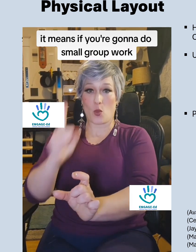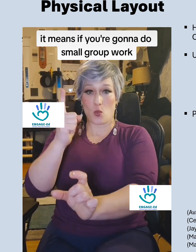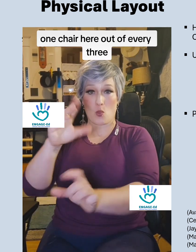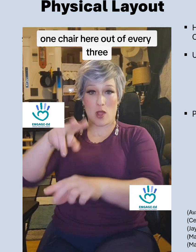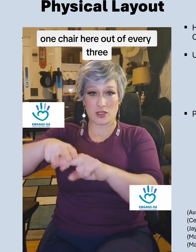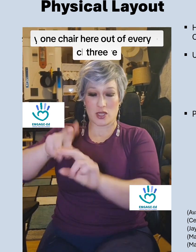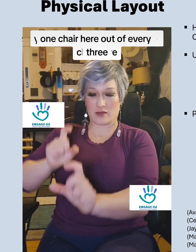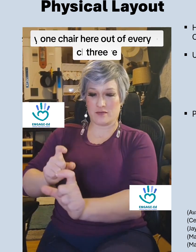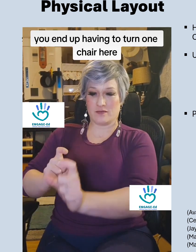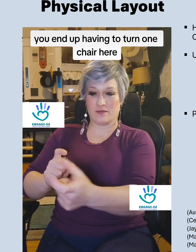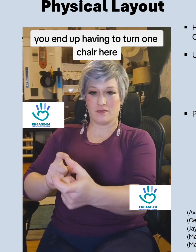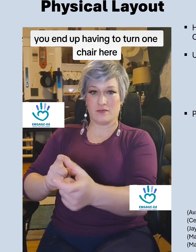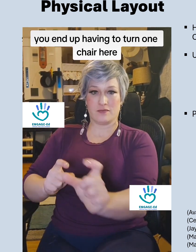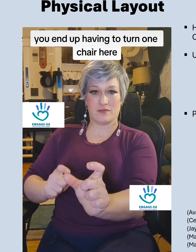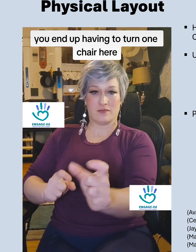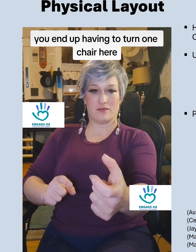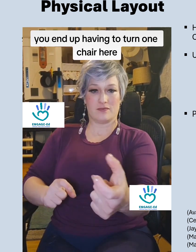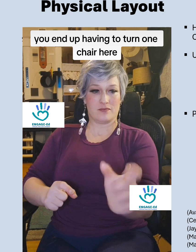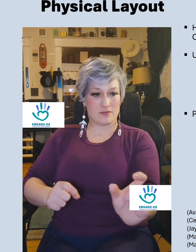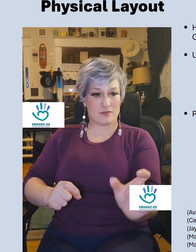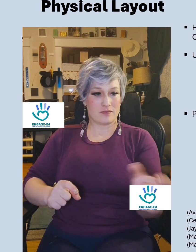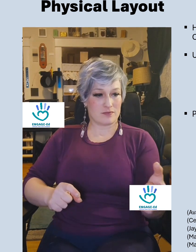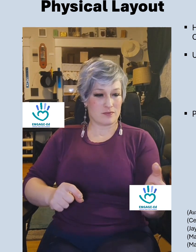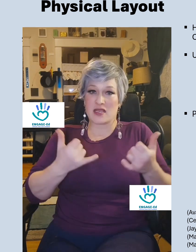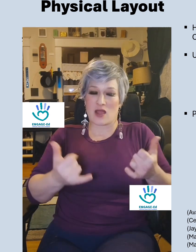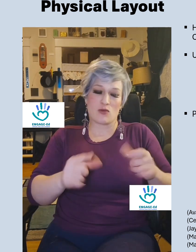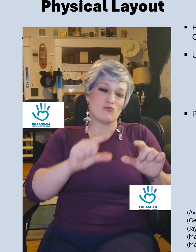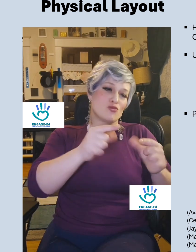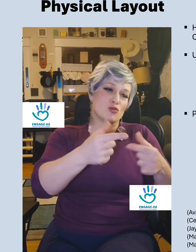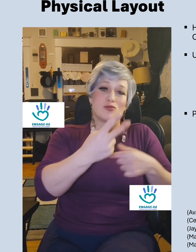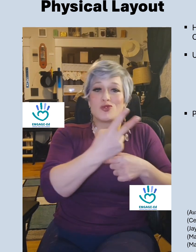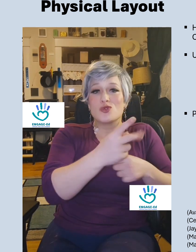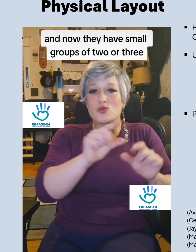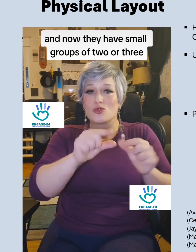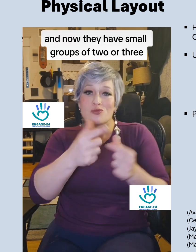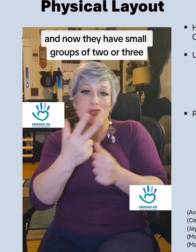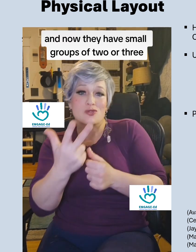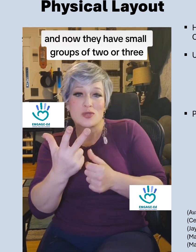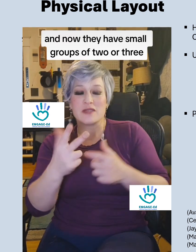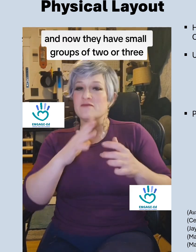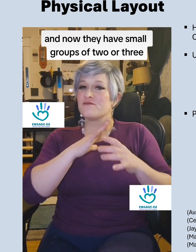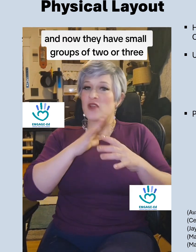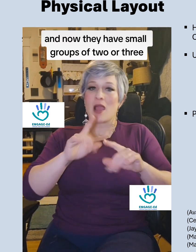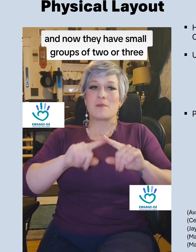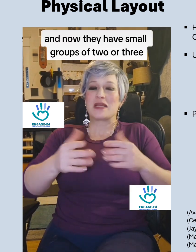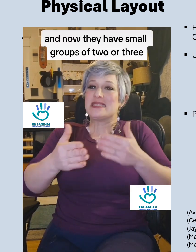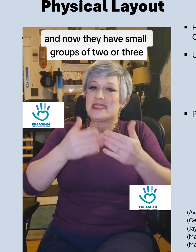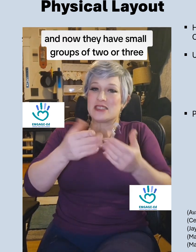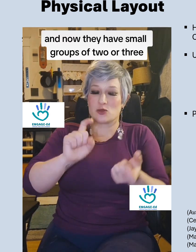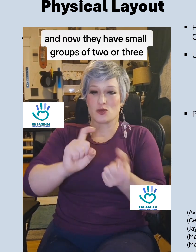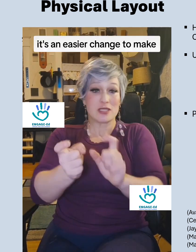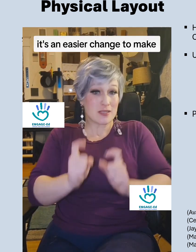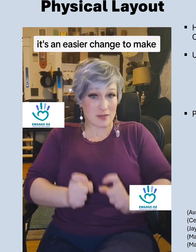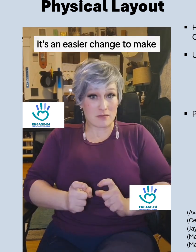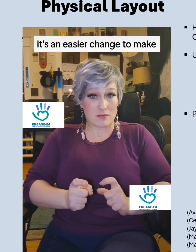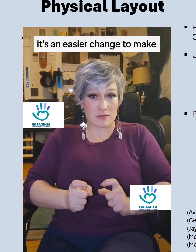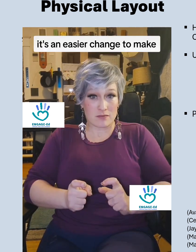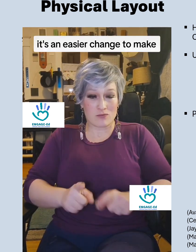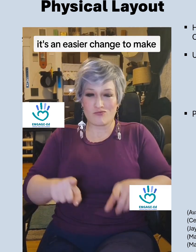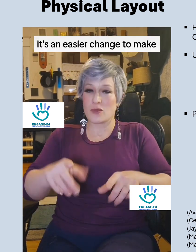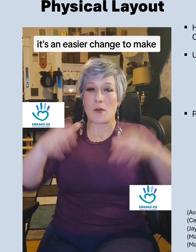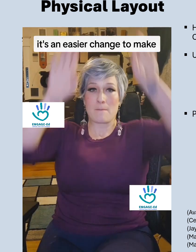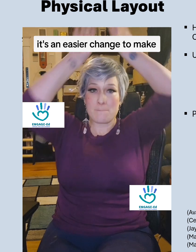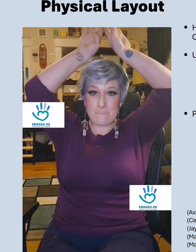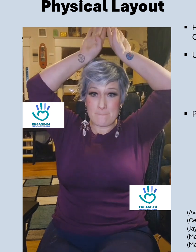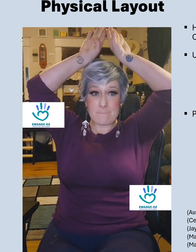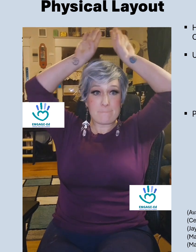work, you end up having to turn one chair here out of every three, and now they have small groups of 2 or 3. It's an easier change to